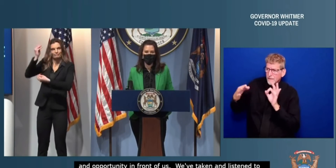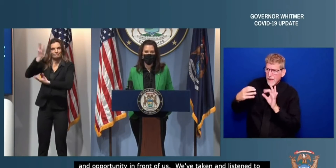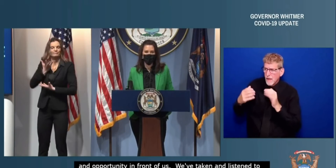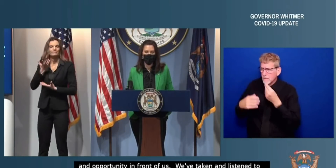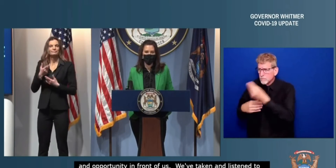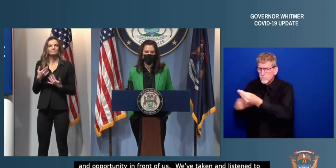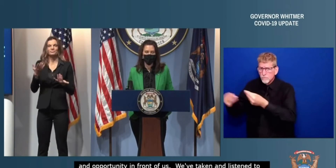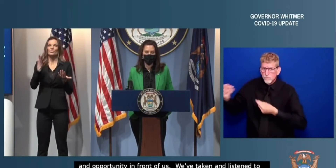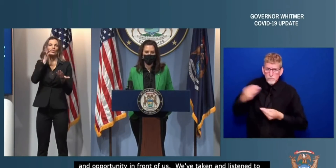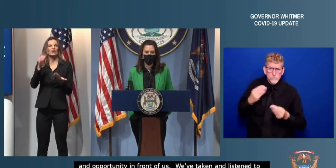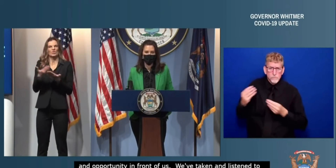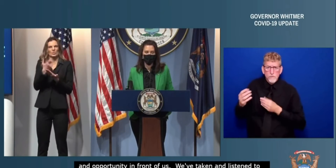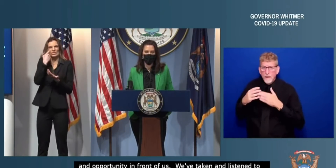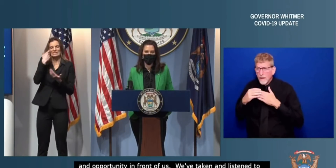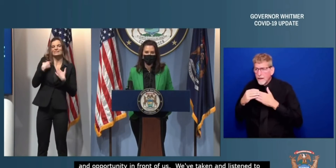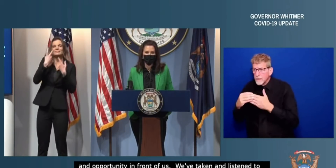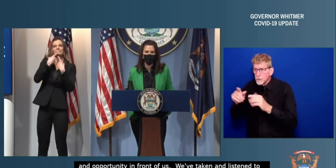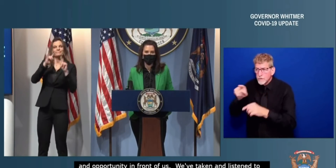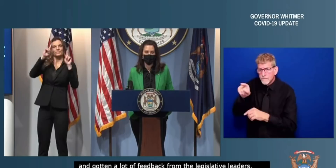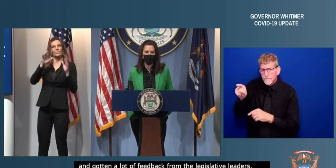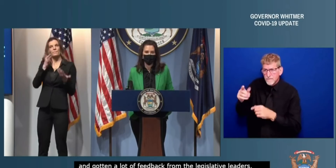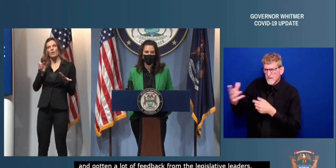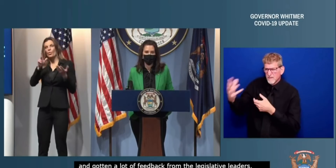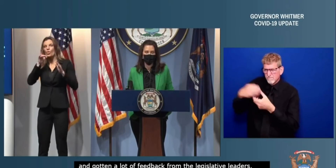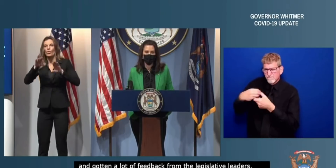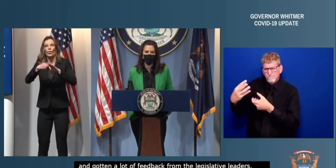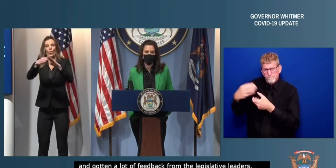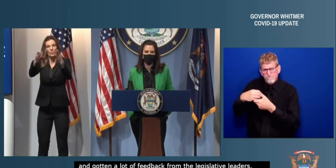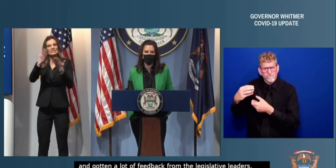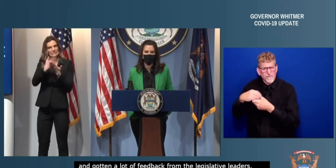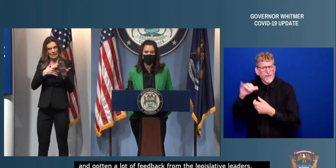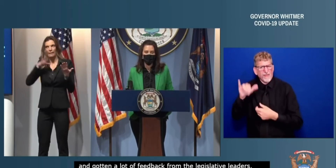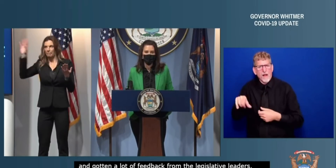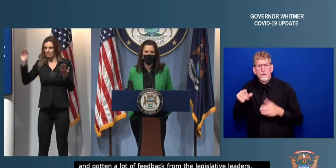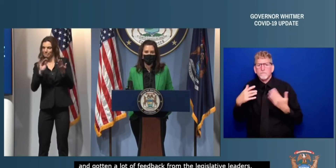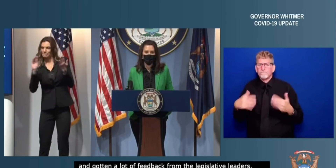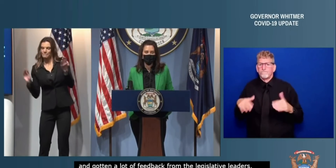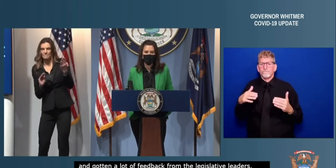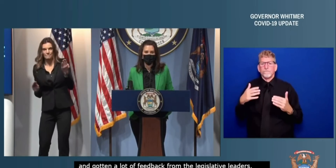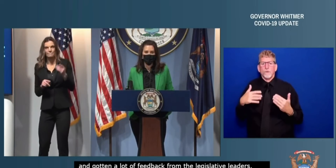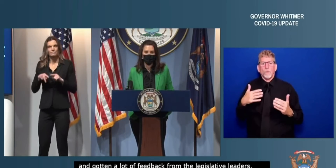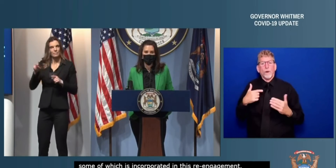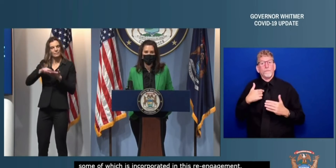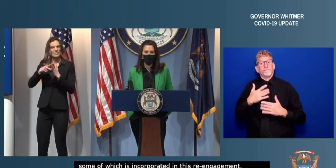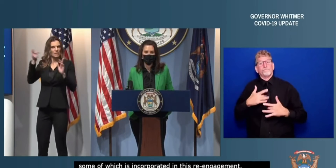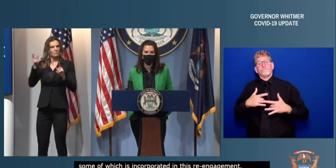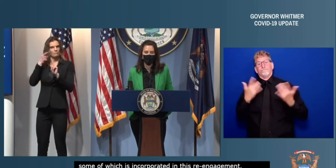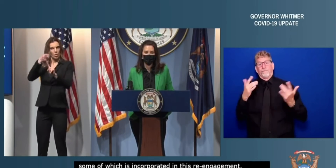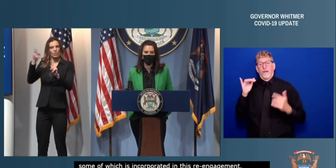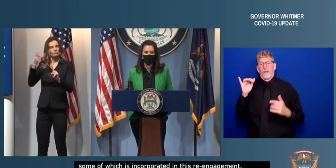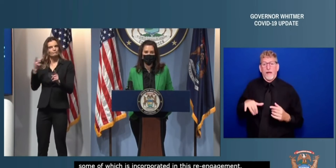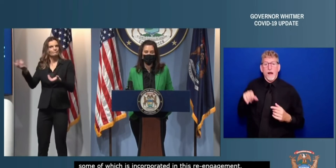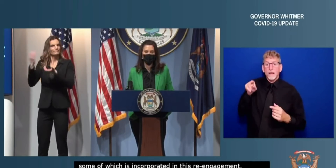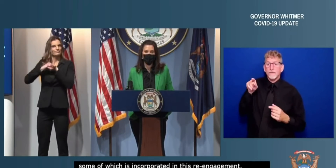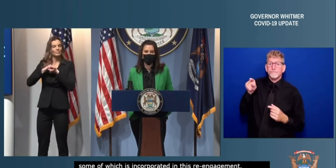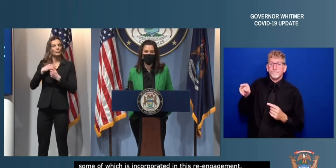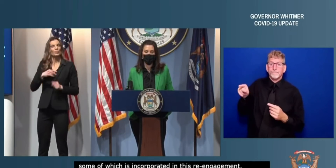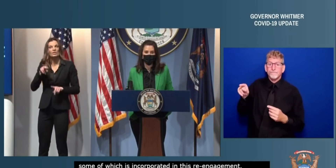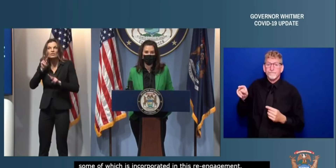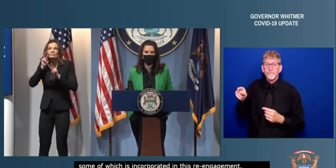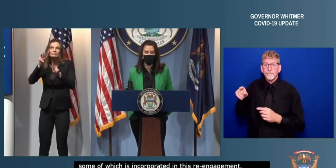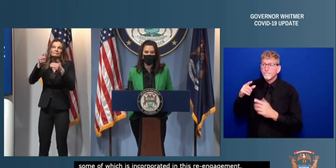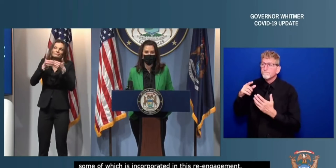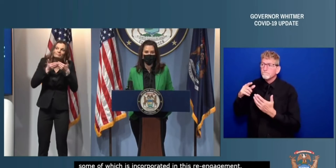this re-engagement. We're pleased about that, and at this juncture we're very optimistic about our